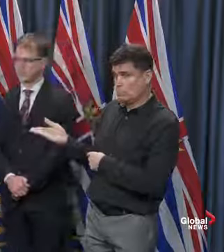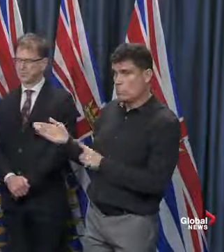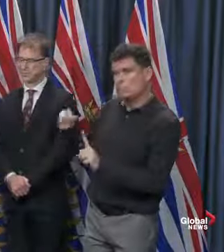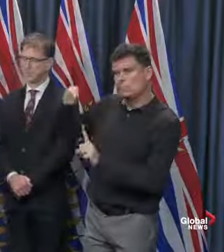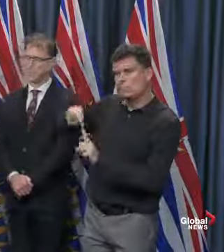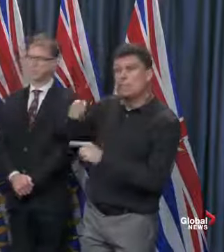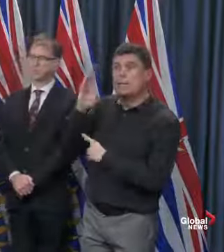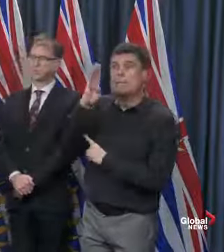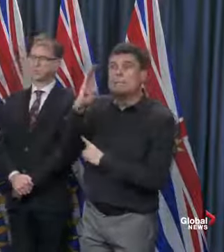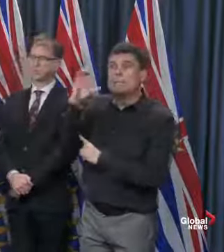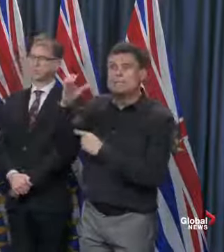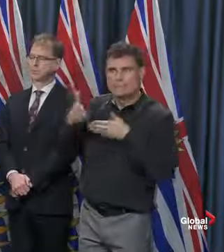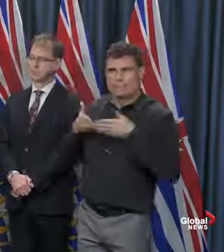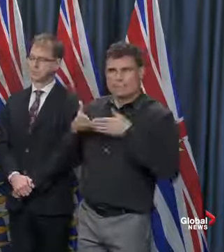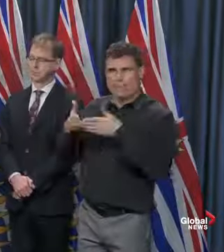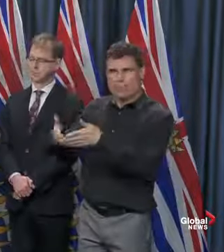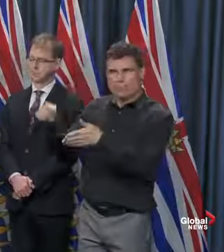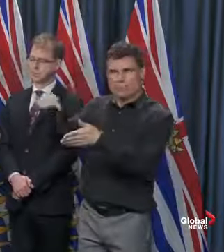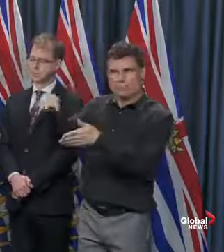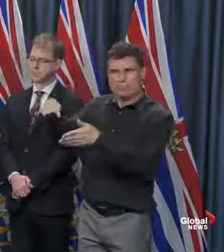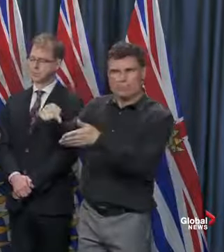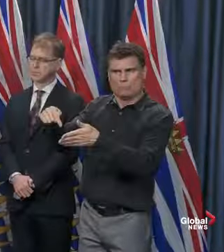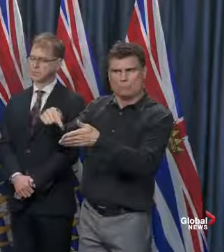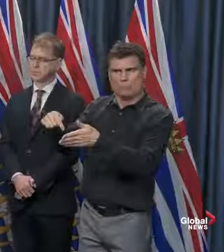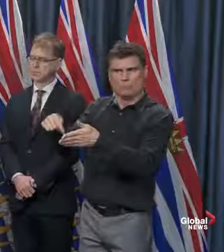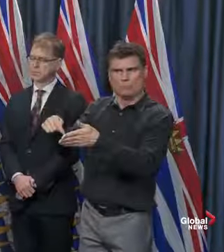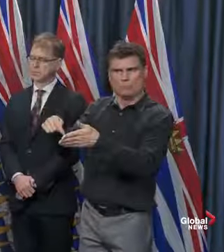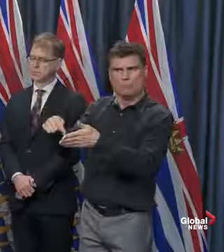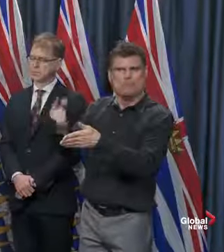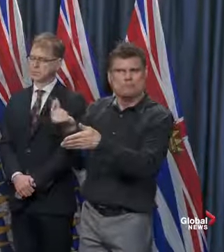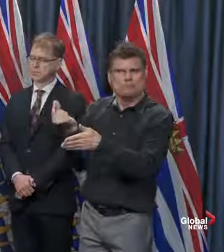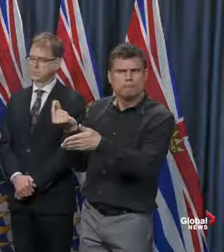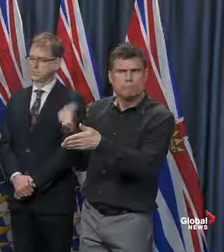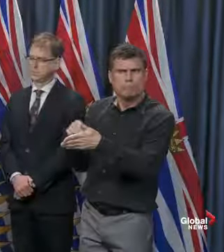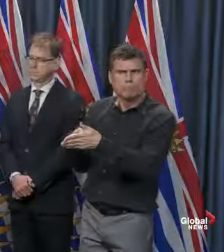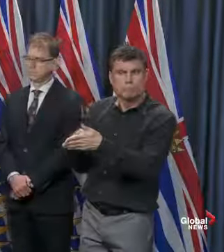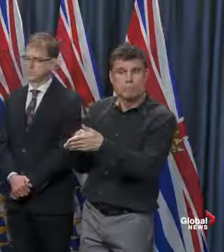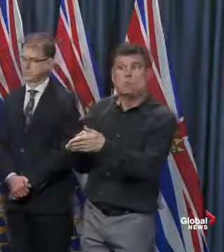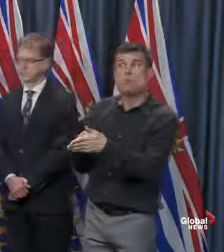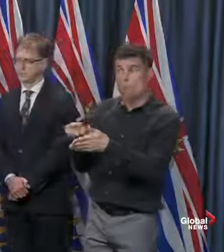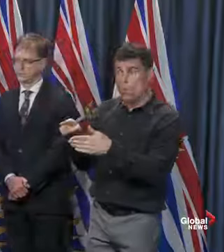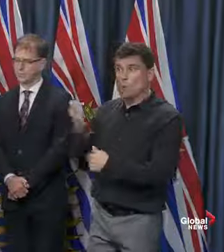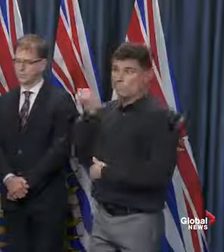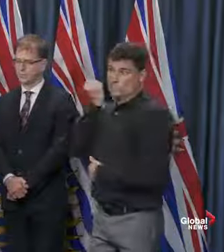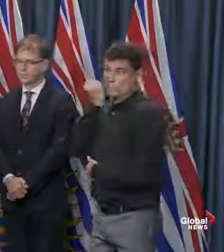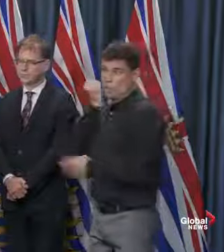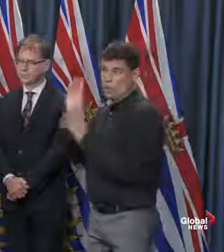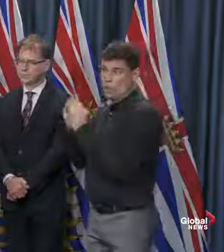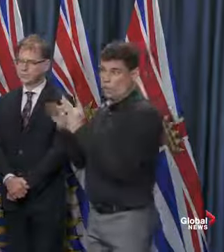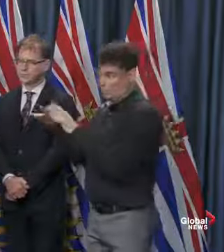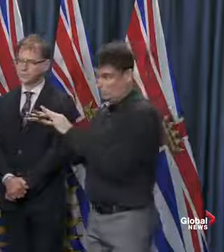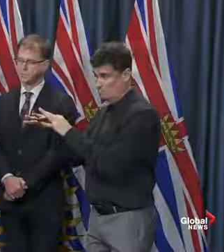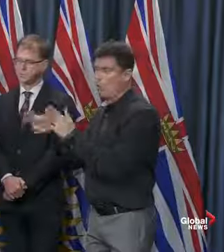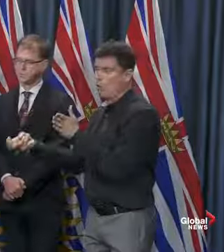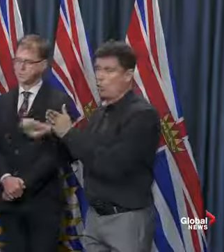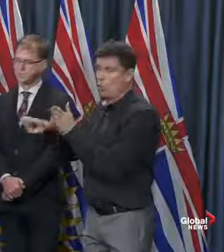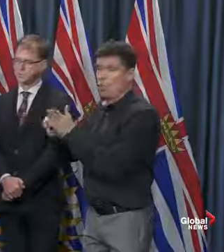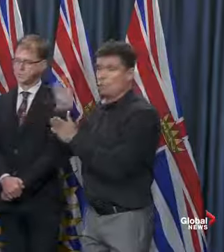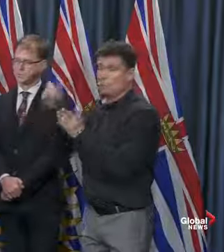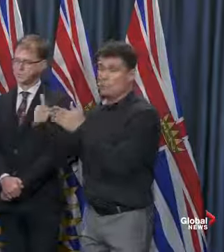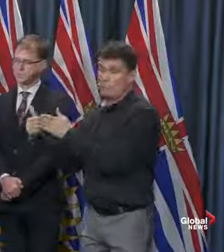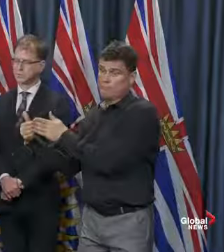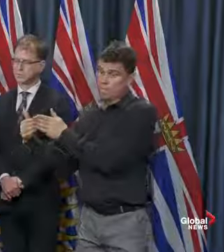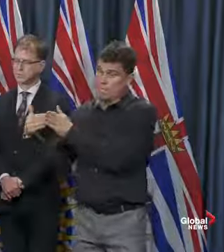dentists, are you concerned that any dentists affected at that conference have worked on any patients here, and why